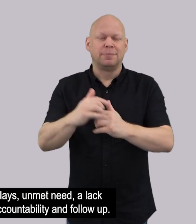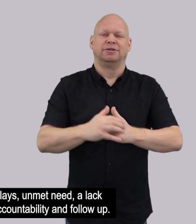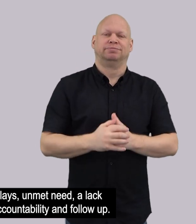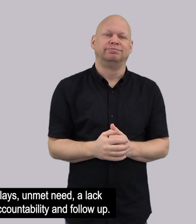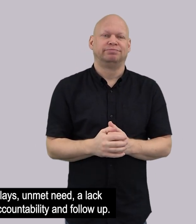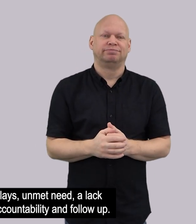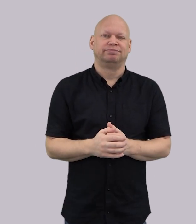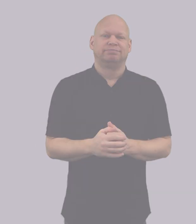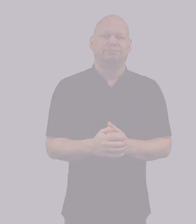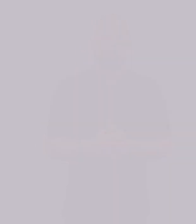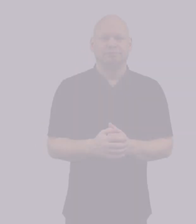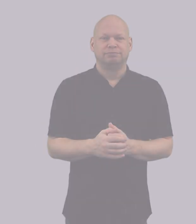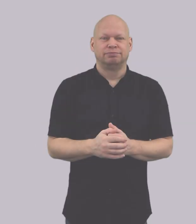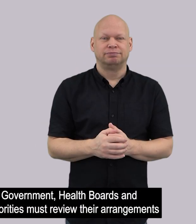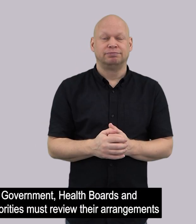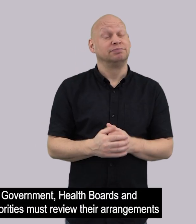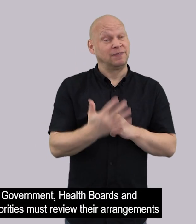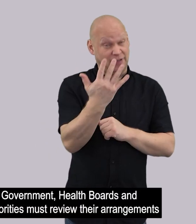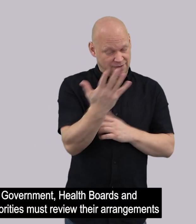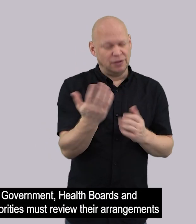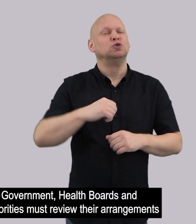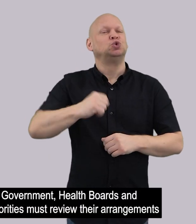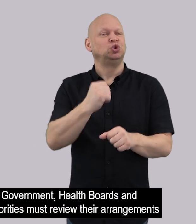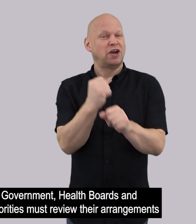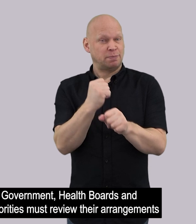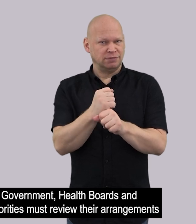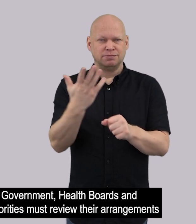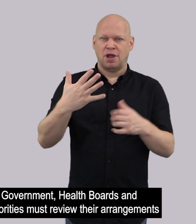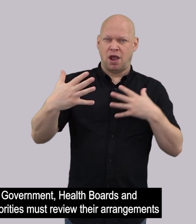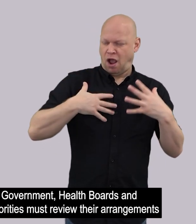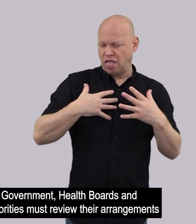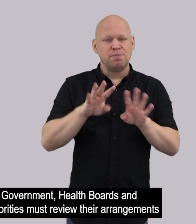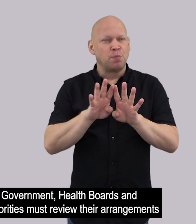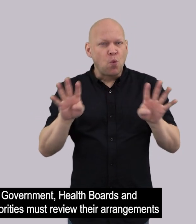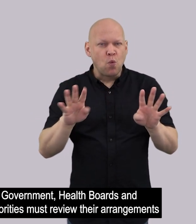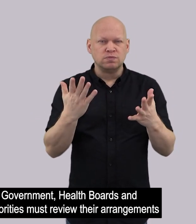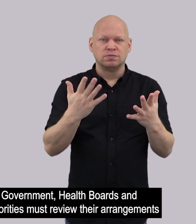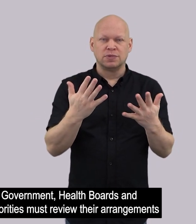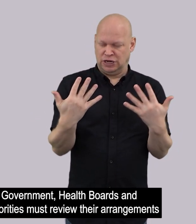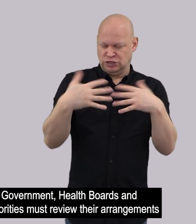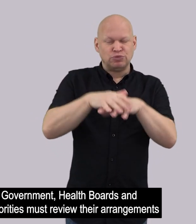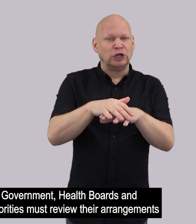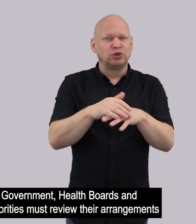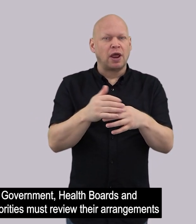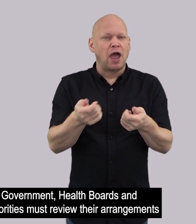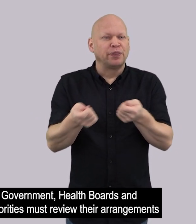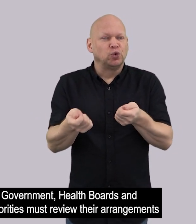Five, Scottish Government, health boards and